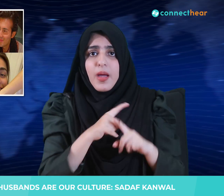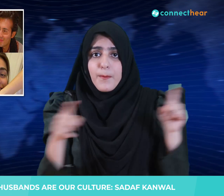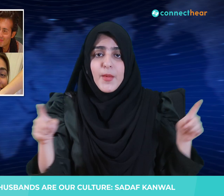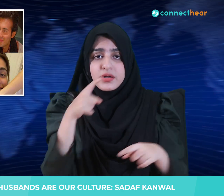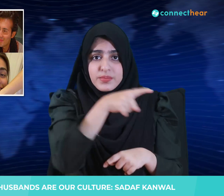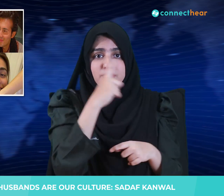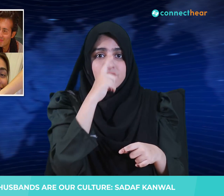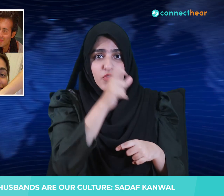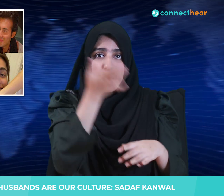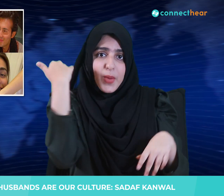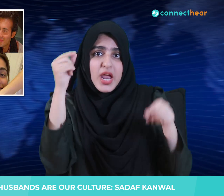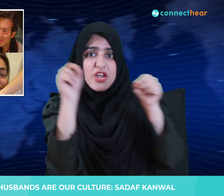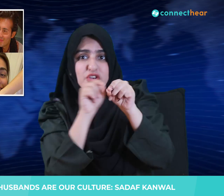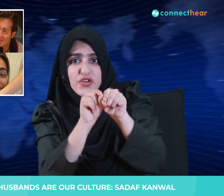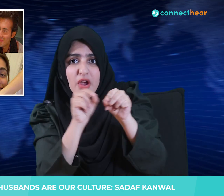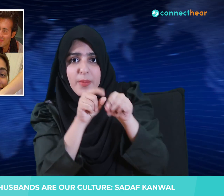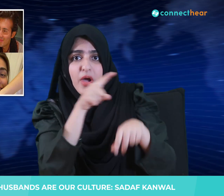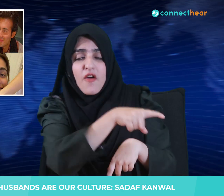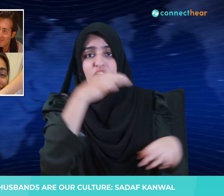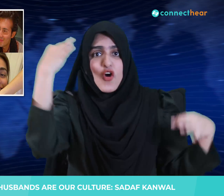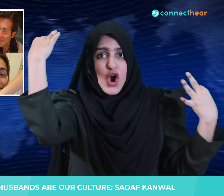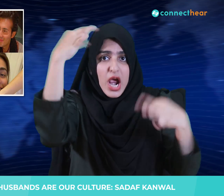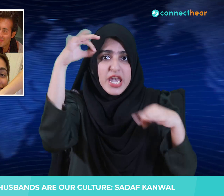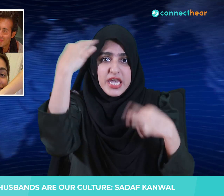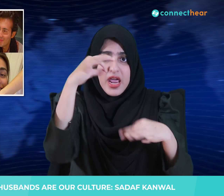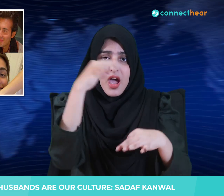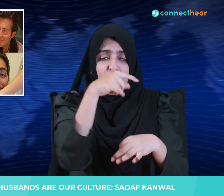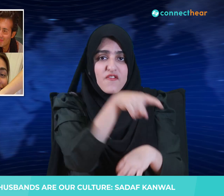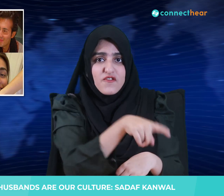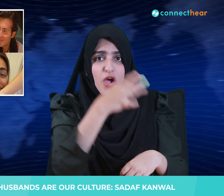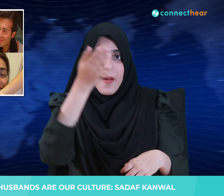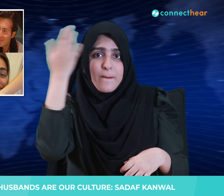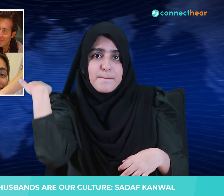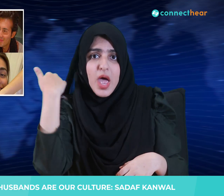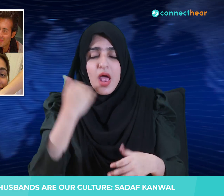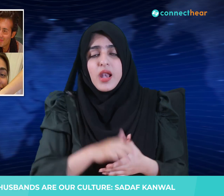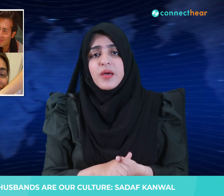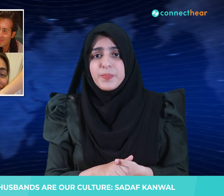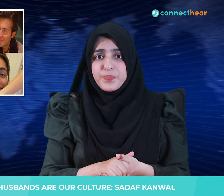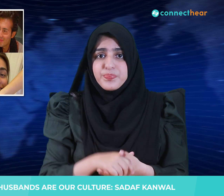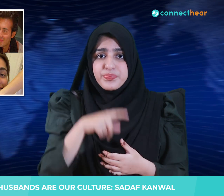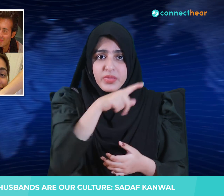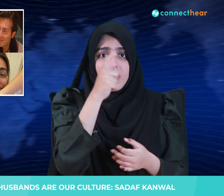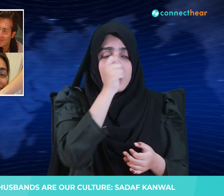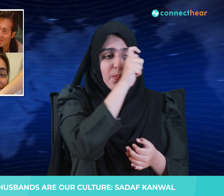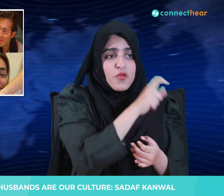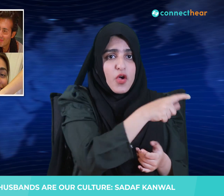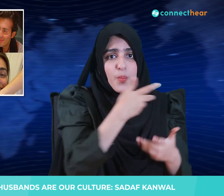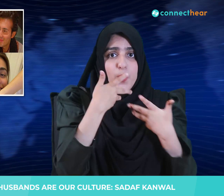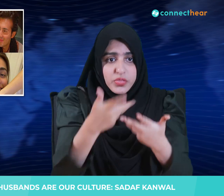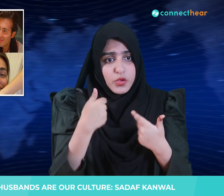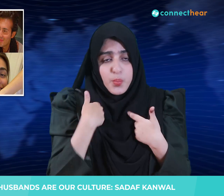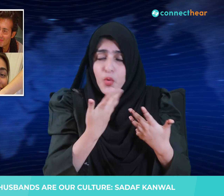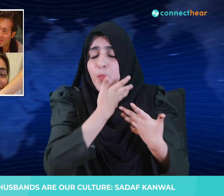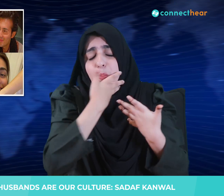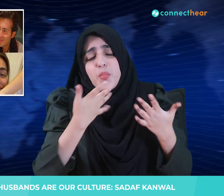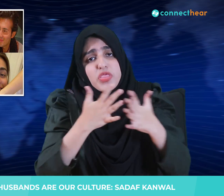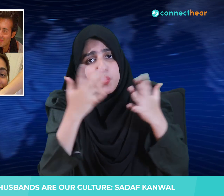acting career, in particular her performance in an item number in Namalum Afraad 2, Shahroz shared, I liked it a